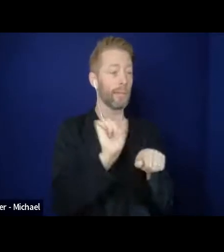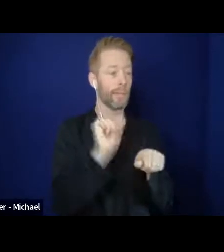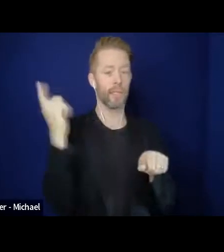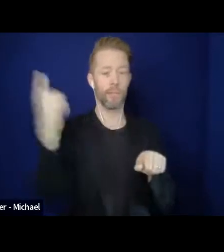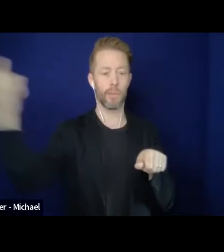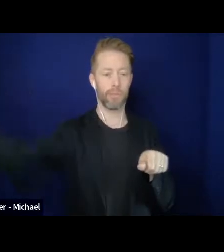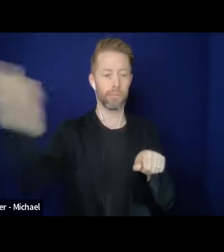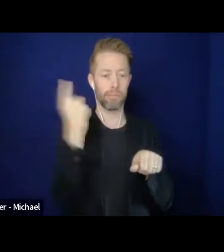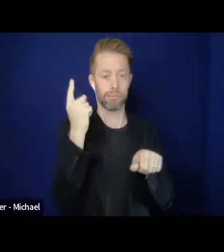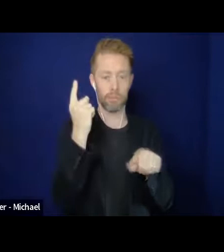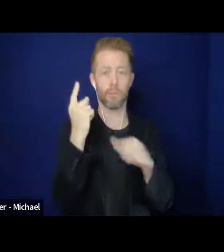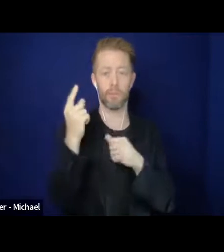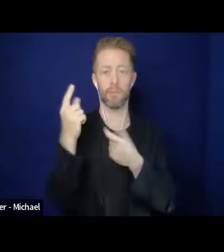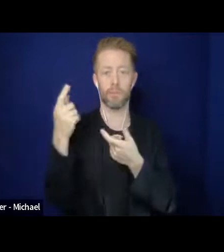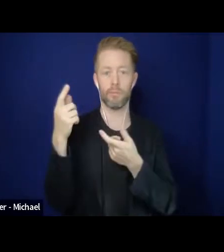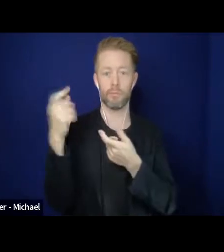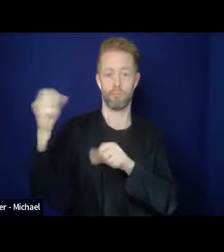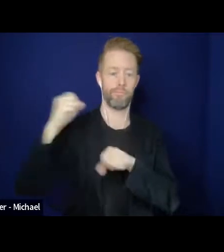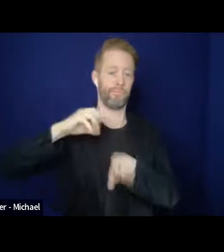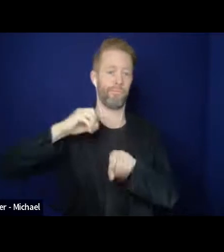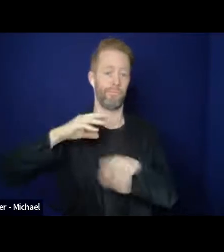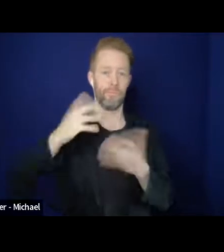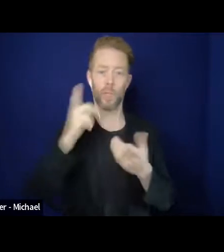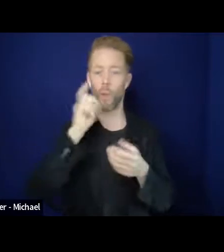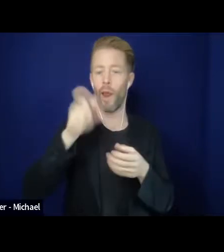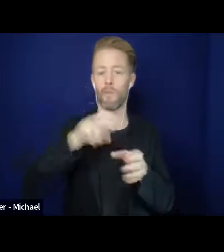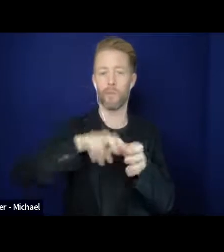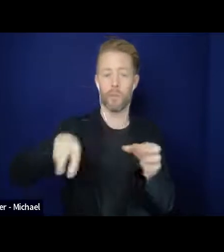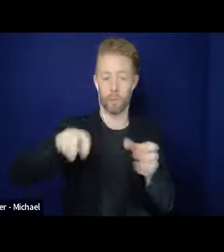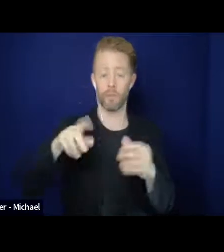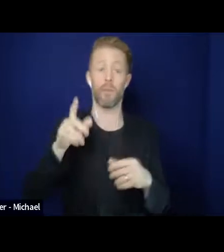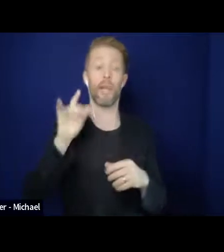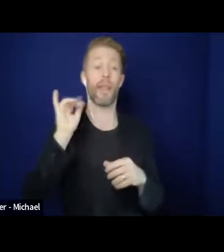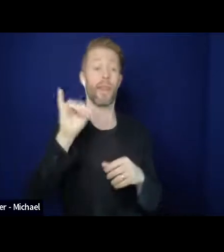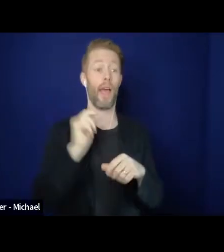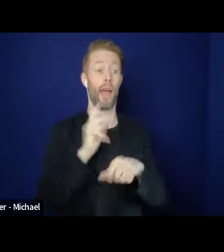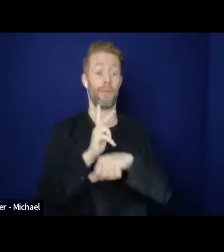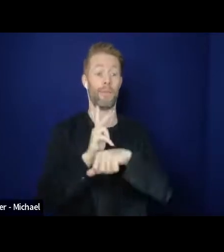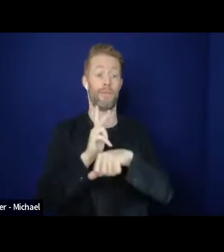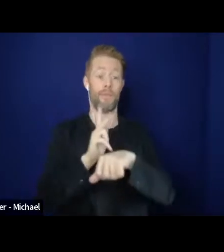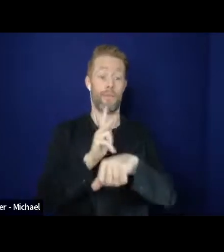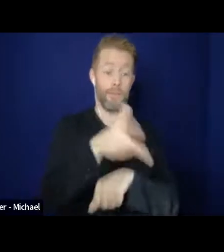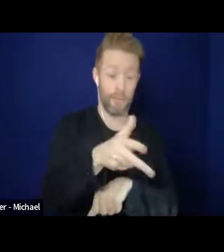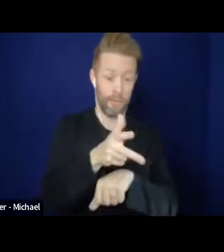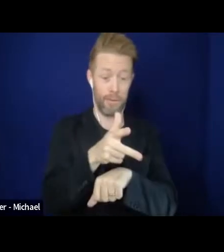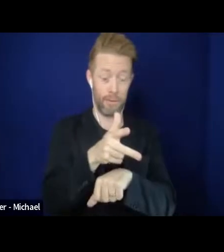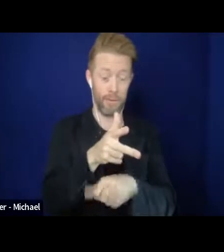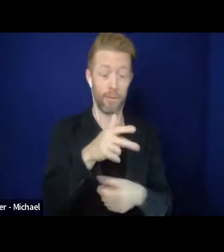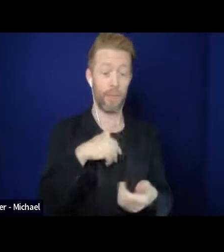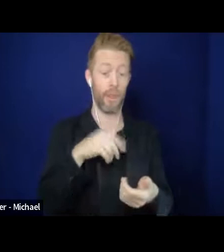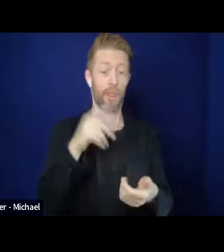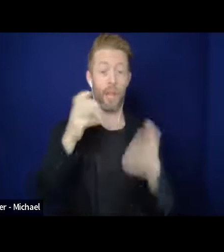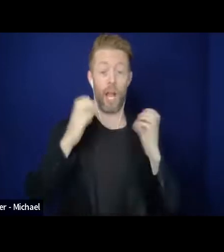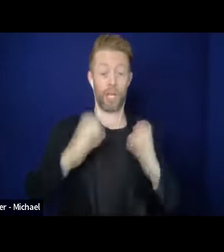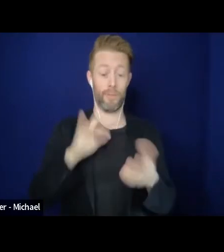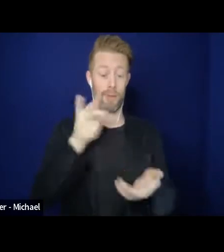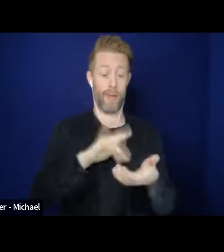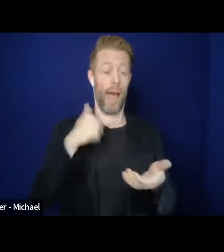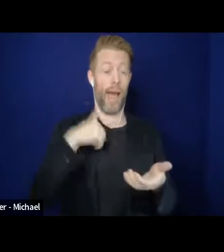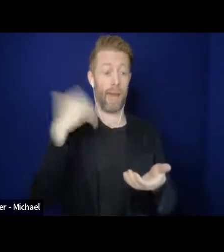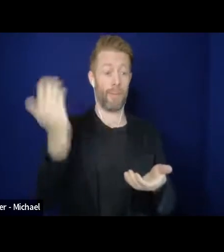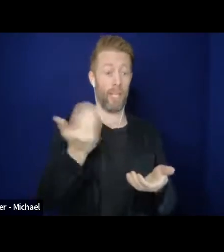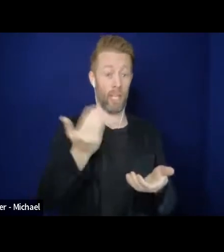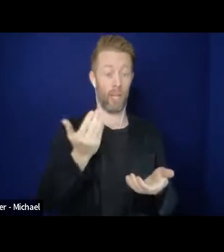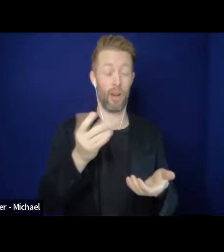the customer logs in as having arrived at a particular numbered spot in the parking lot. And from that period, from